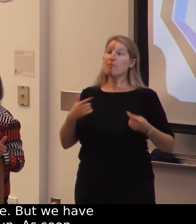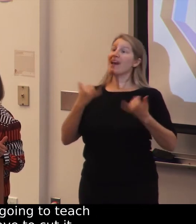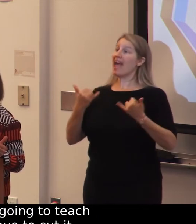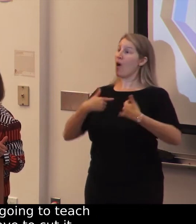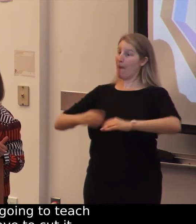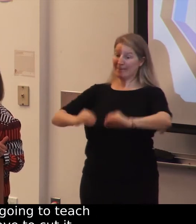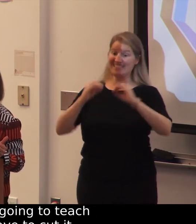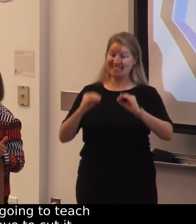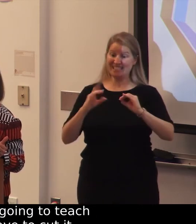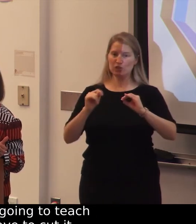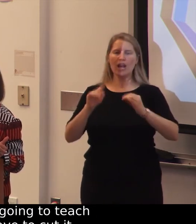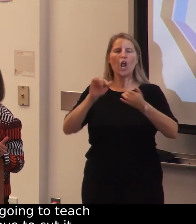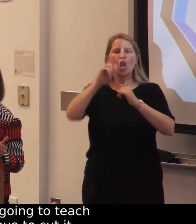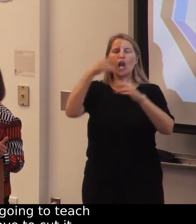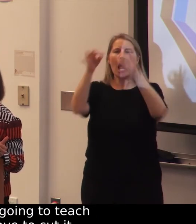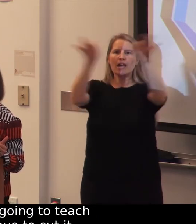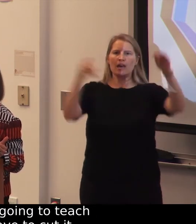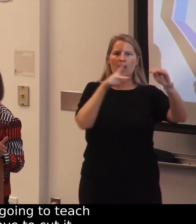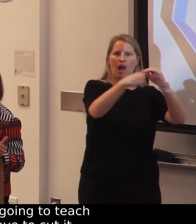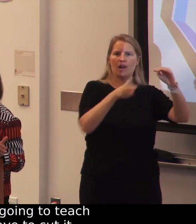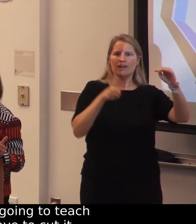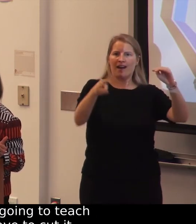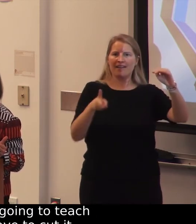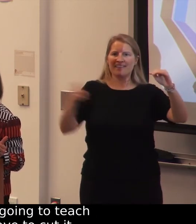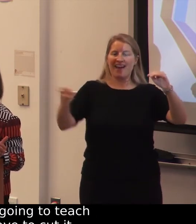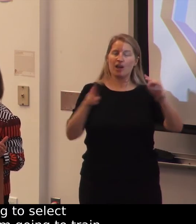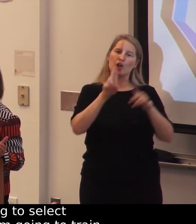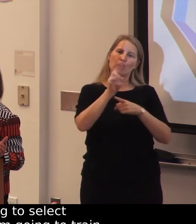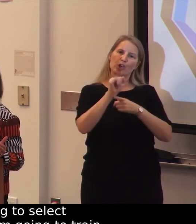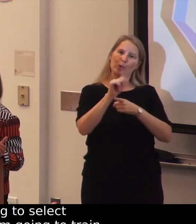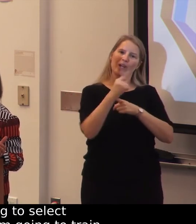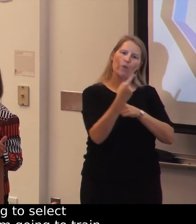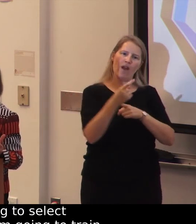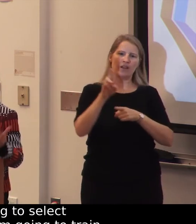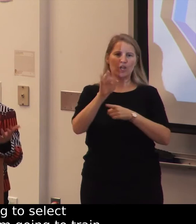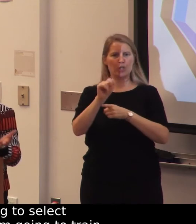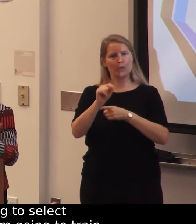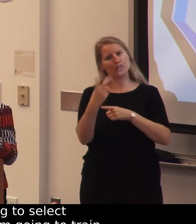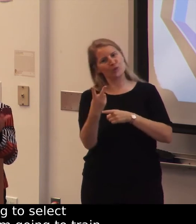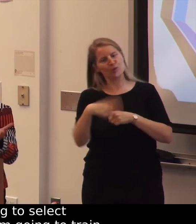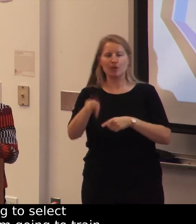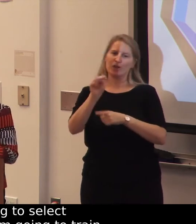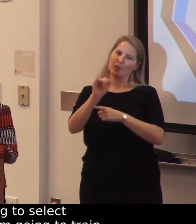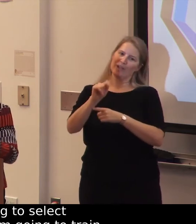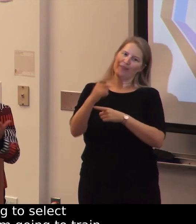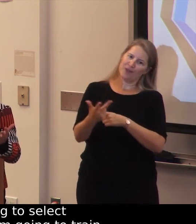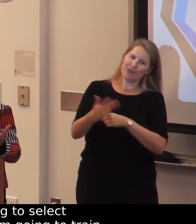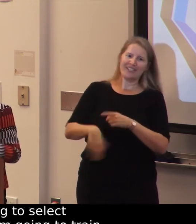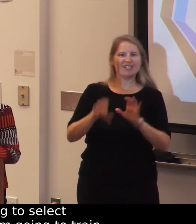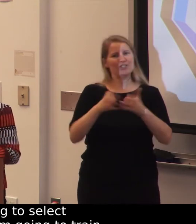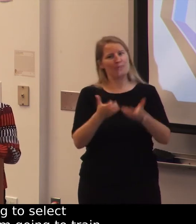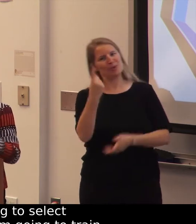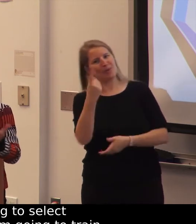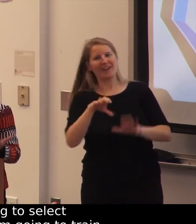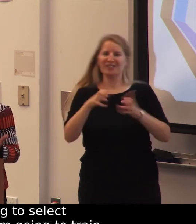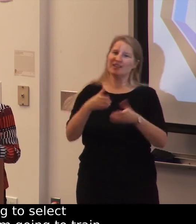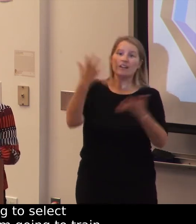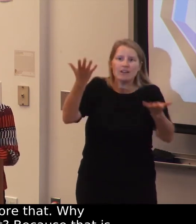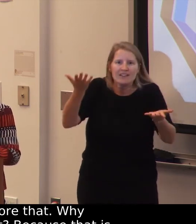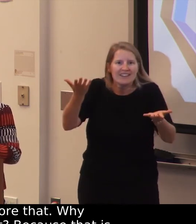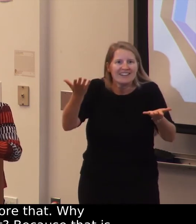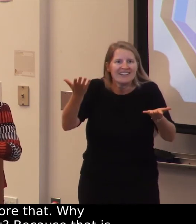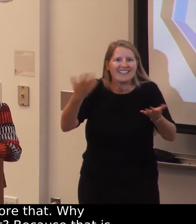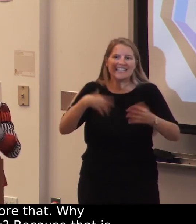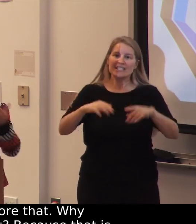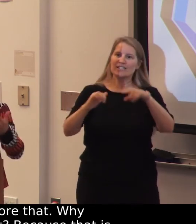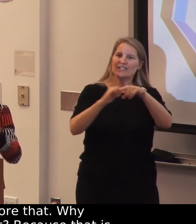decide in school that you're going to teach it, you got to cut it up. Okay? You got to decide, I'm going to select textbooks. I'm going to train teachers. I'm